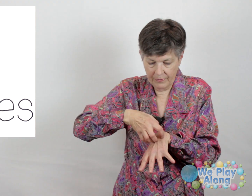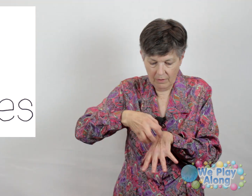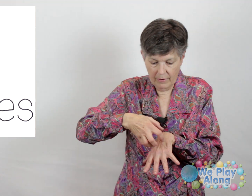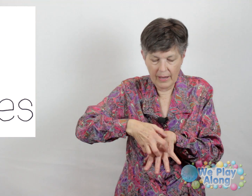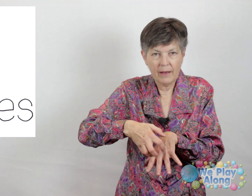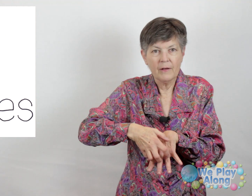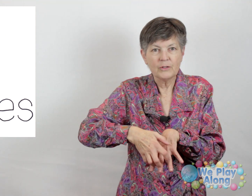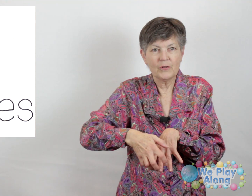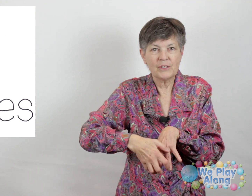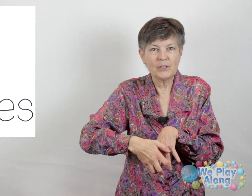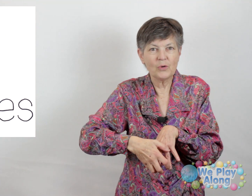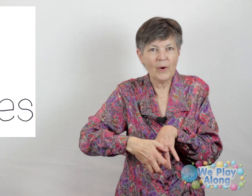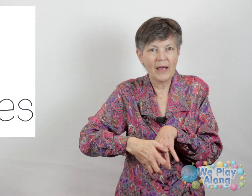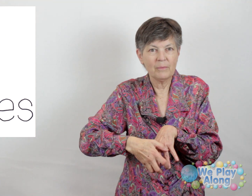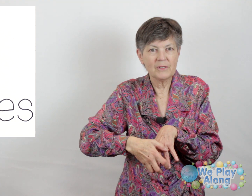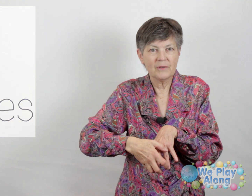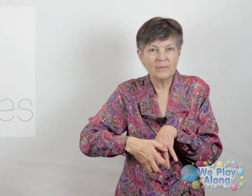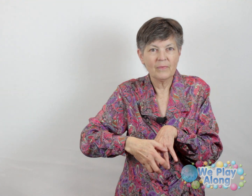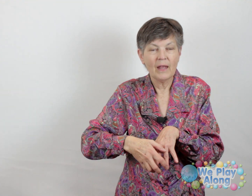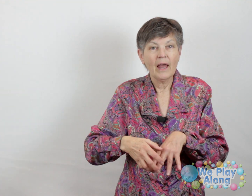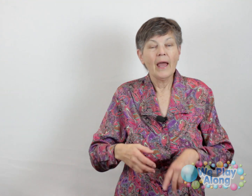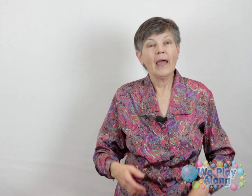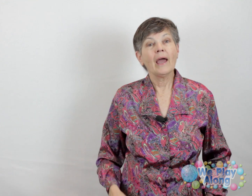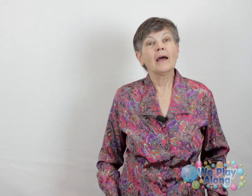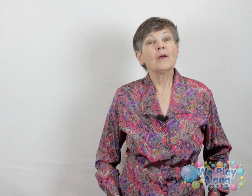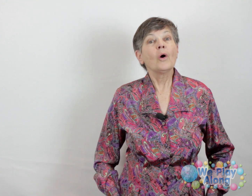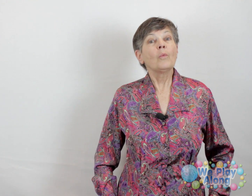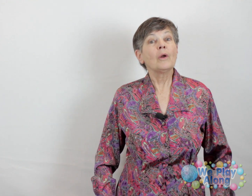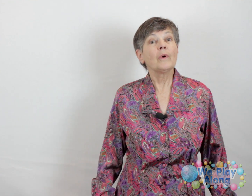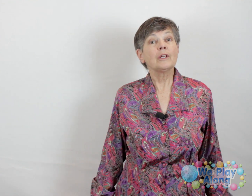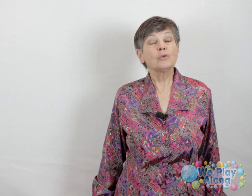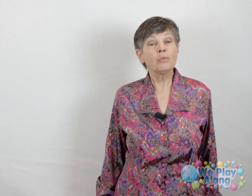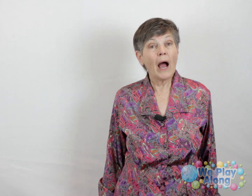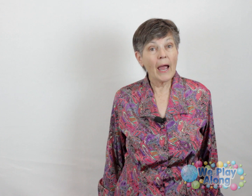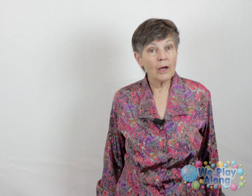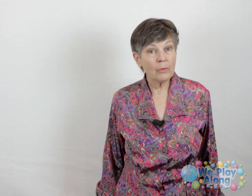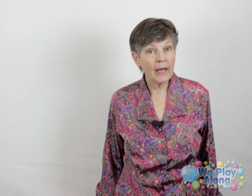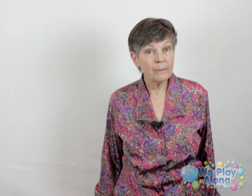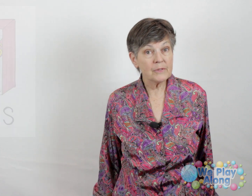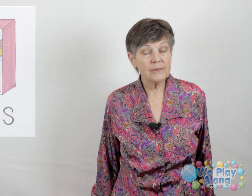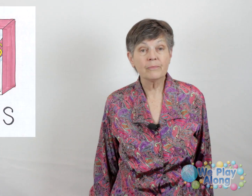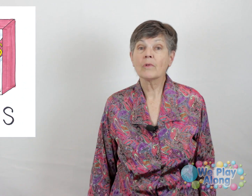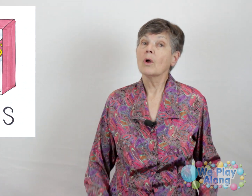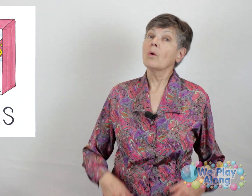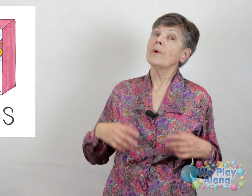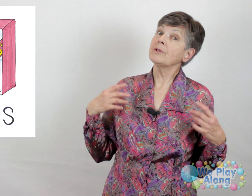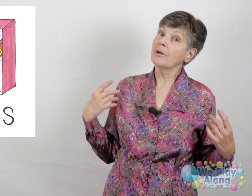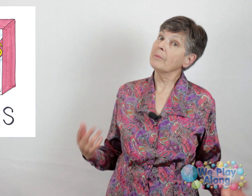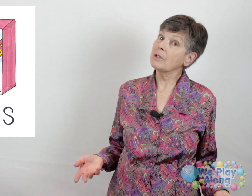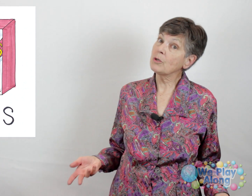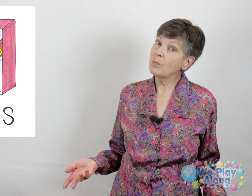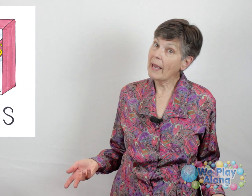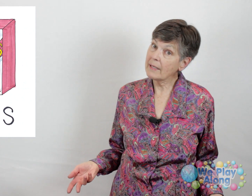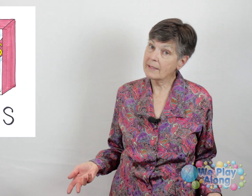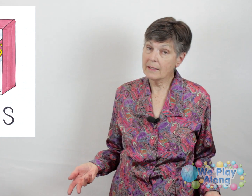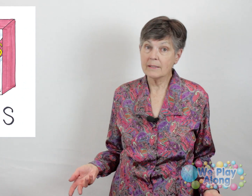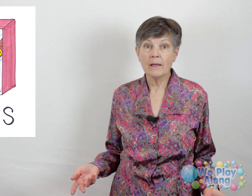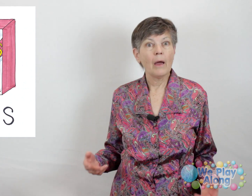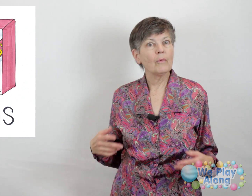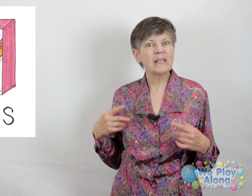there, okay? So this is grapes. And when we dry grapes, we turn them into raisins. Raisins